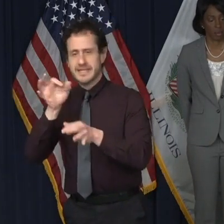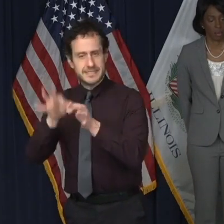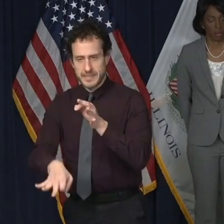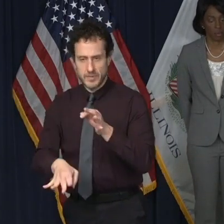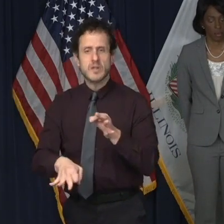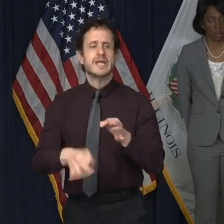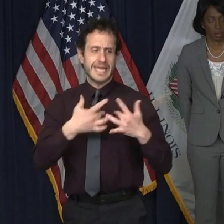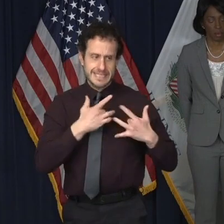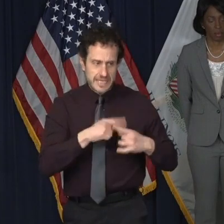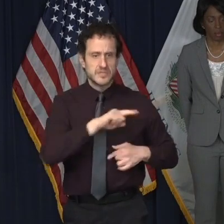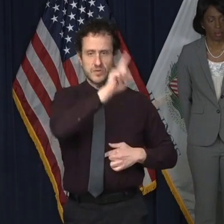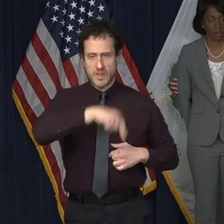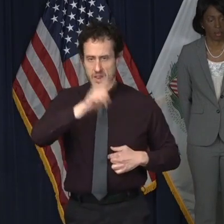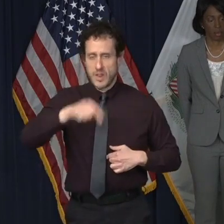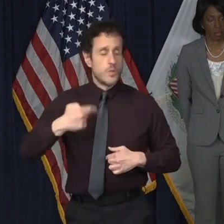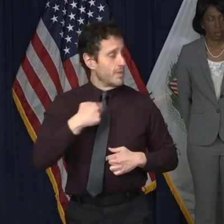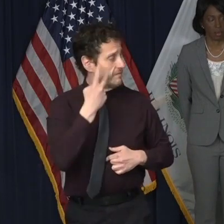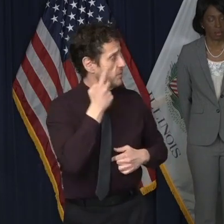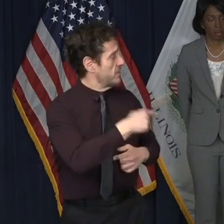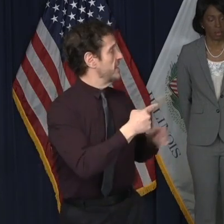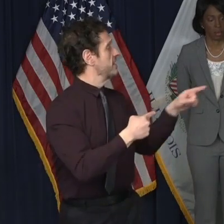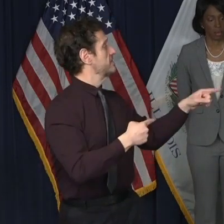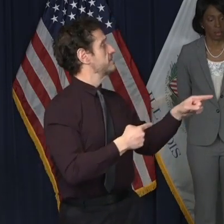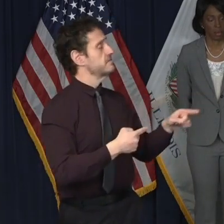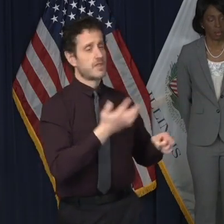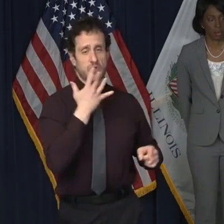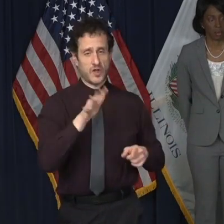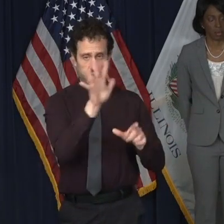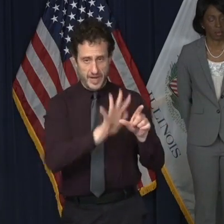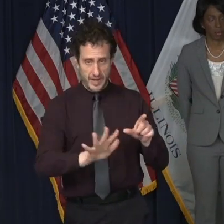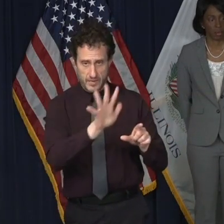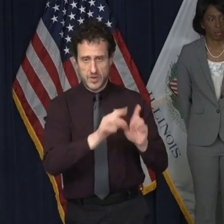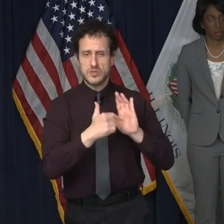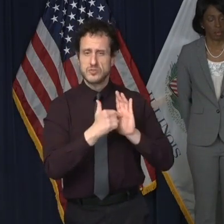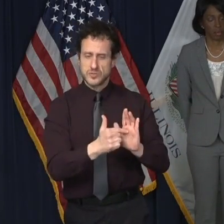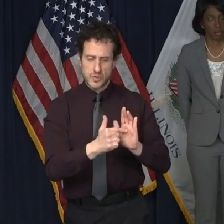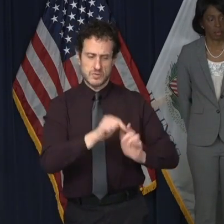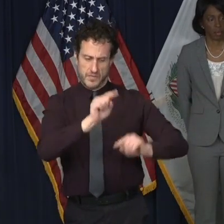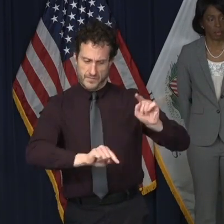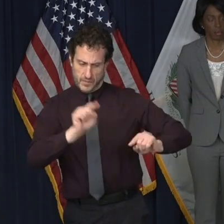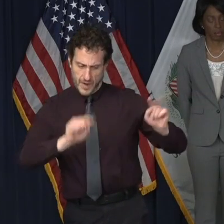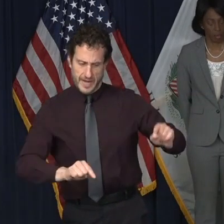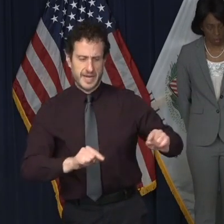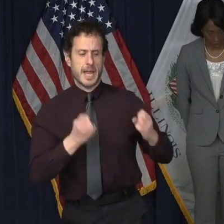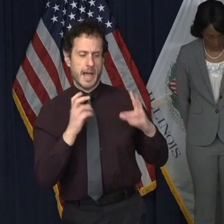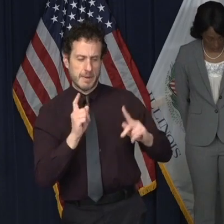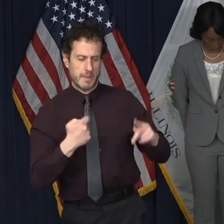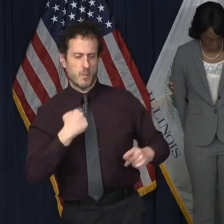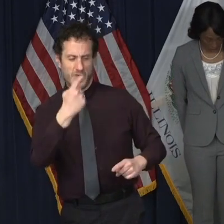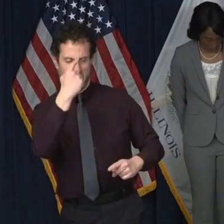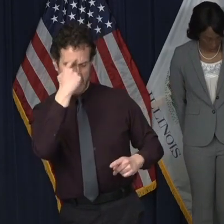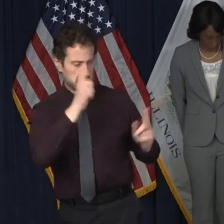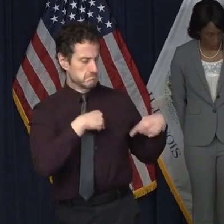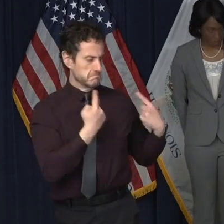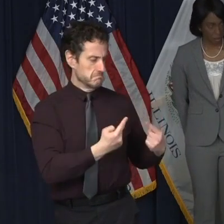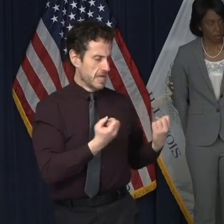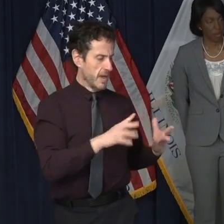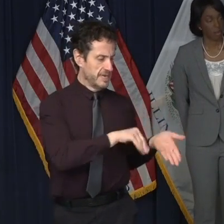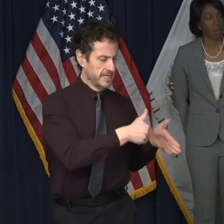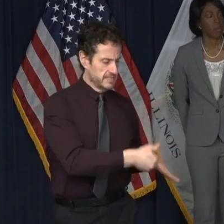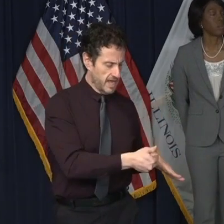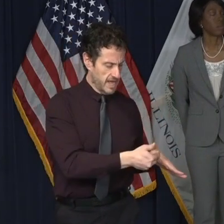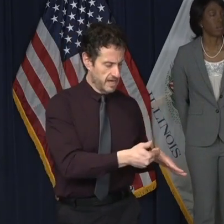the whole shaded area. That shaded area shows the range that researchers are